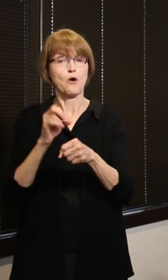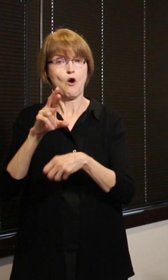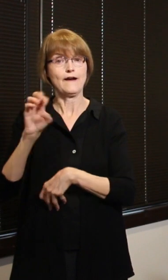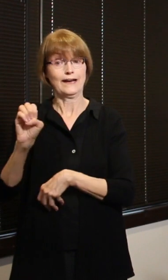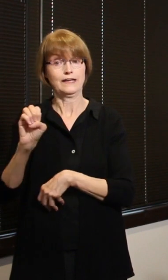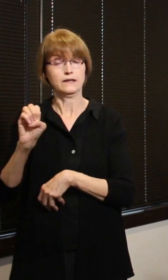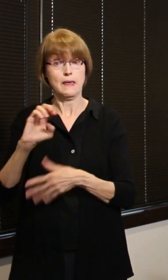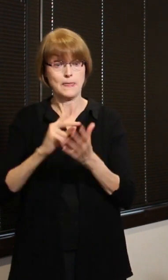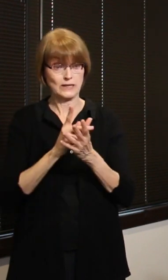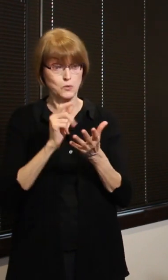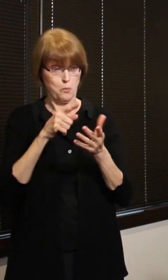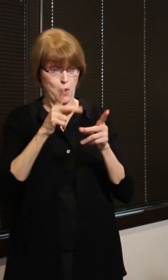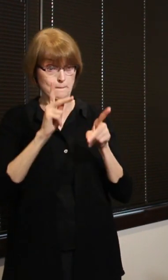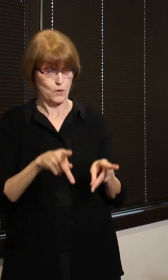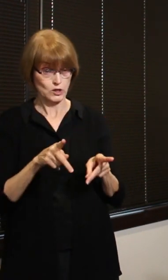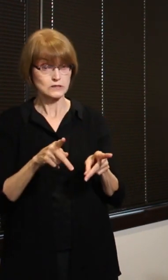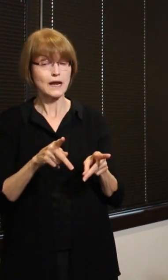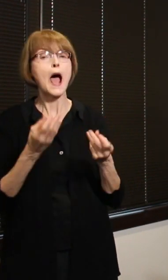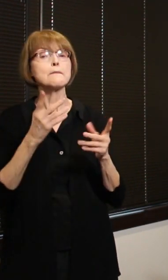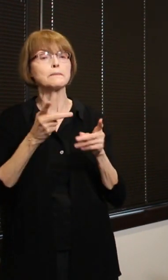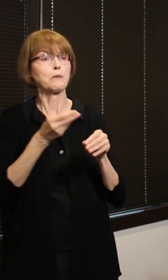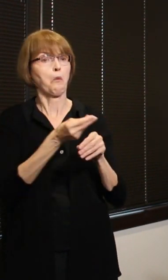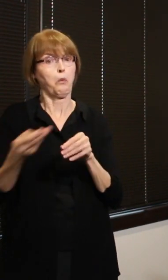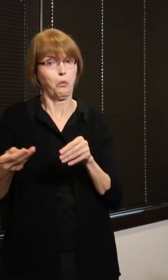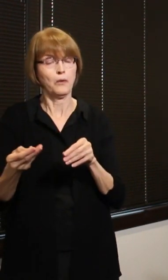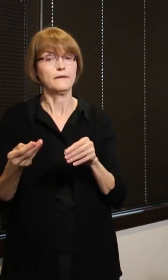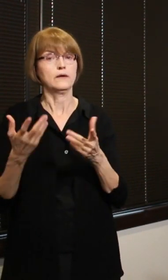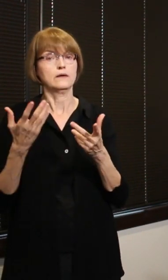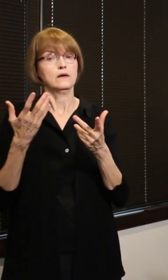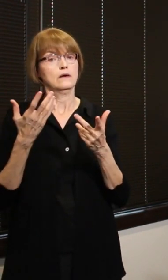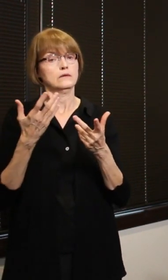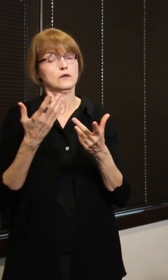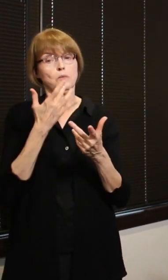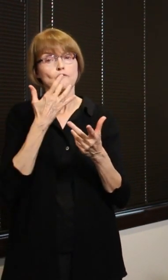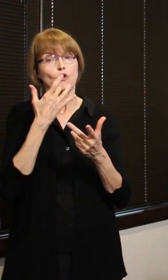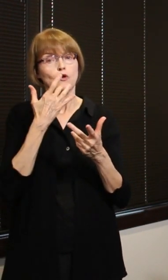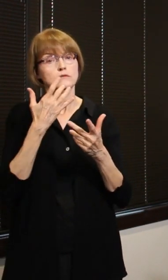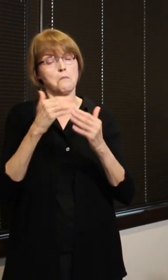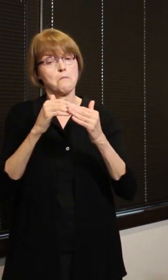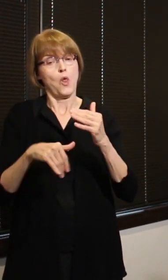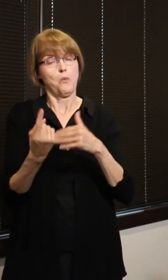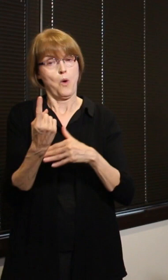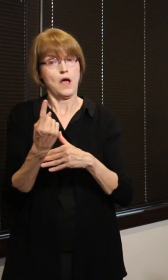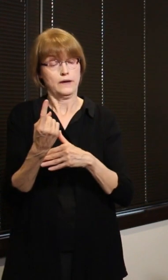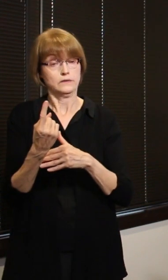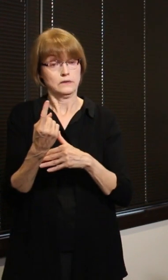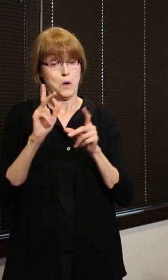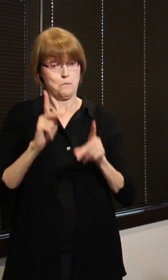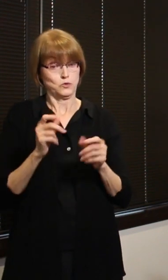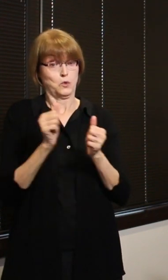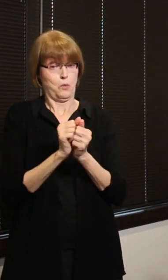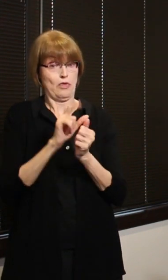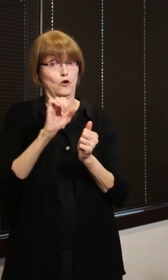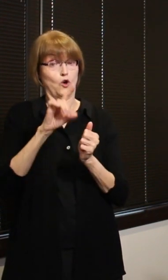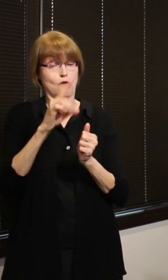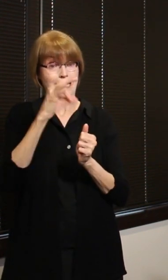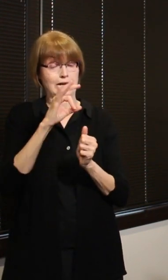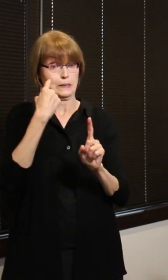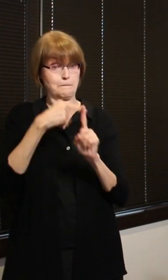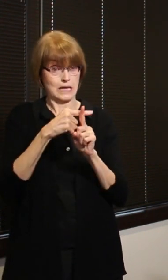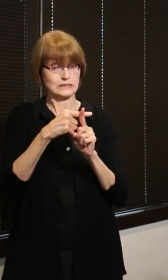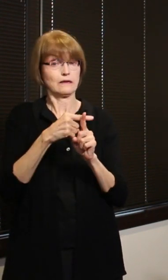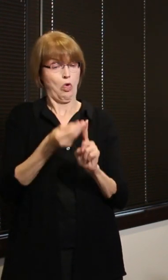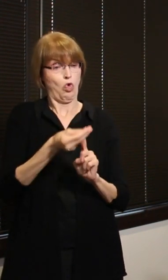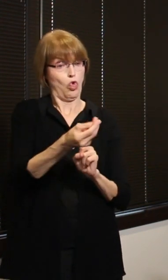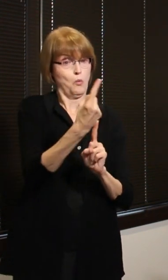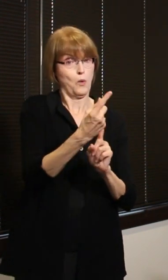number below 1. And so what that means is if it's above 1, that a person with COVID is transmitting it to another person.